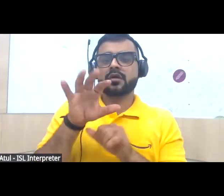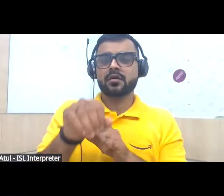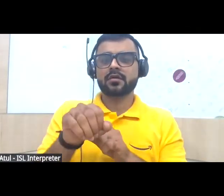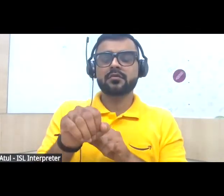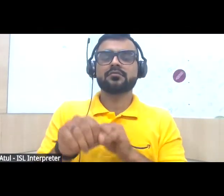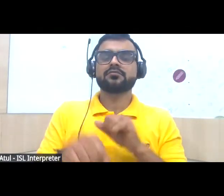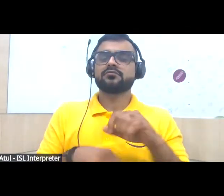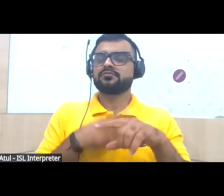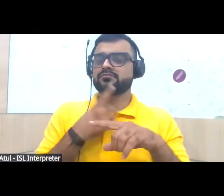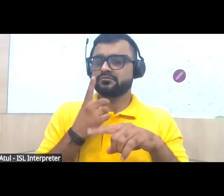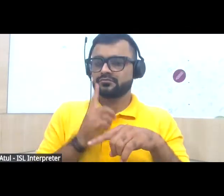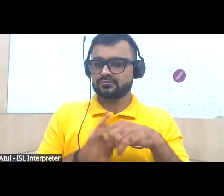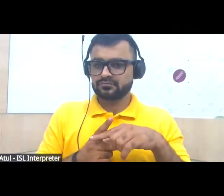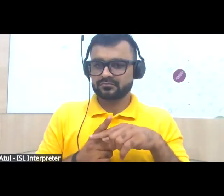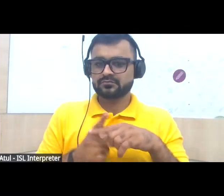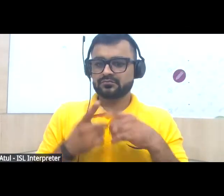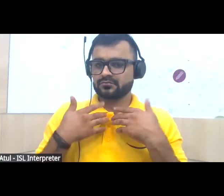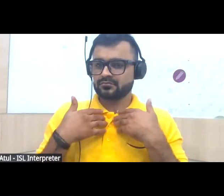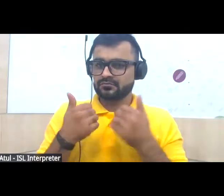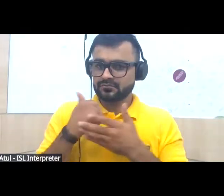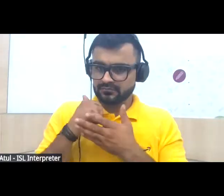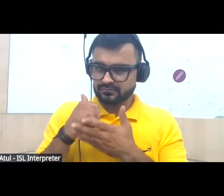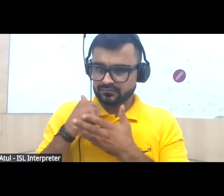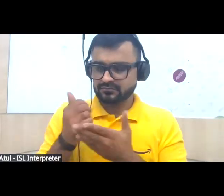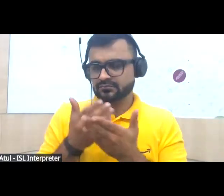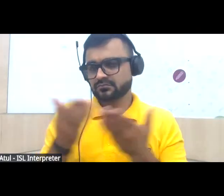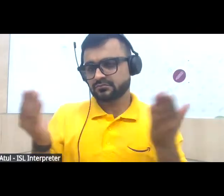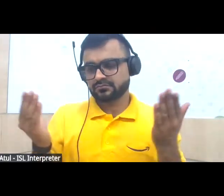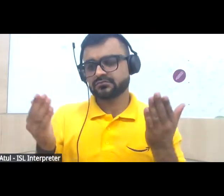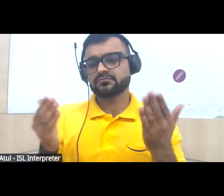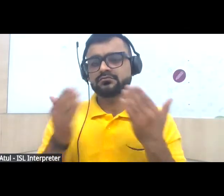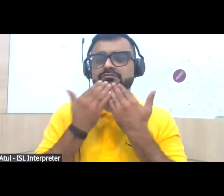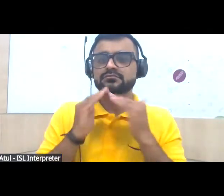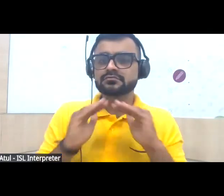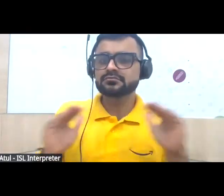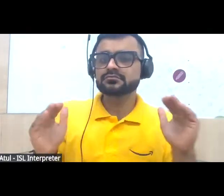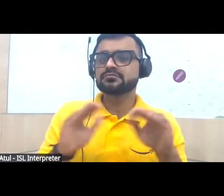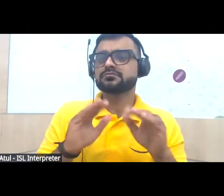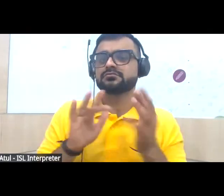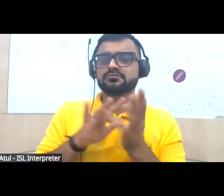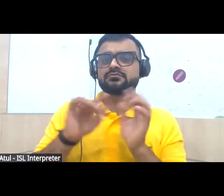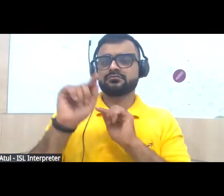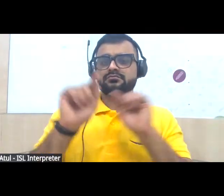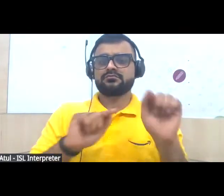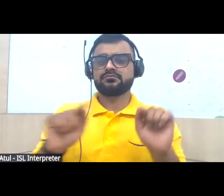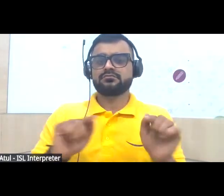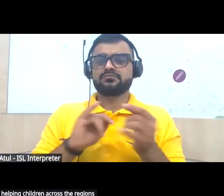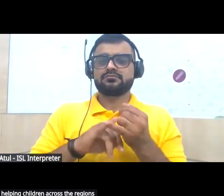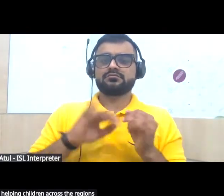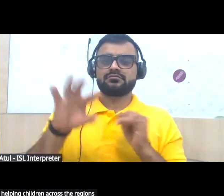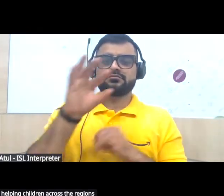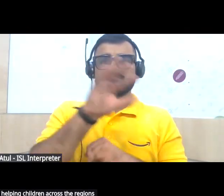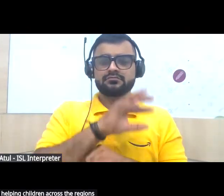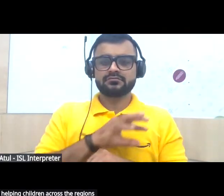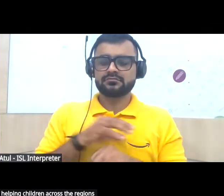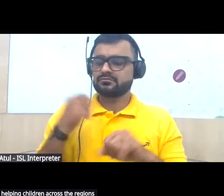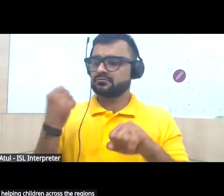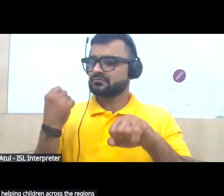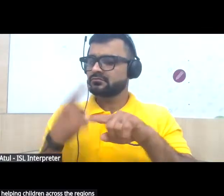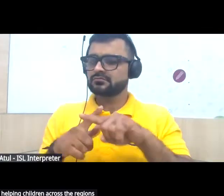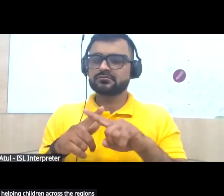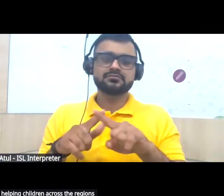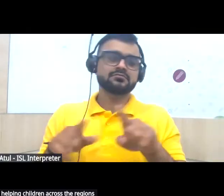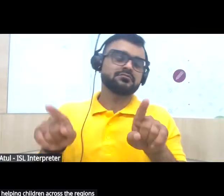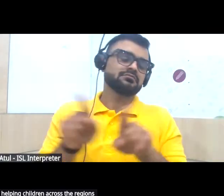is actually helping children across the regions or across the states, that's a significant effort, so that